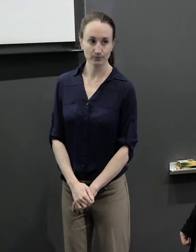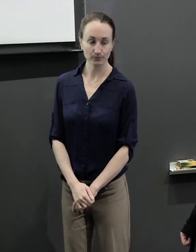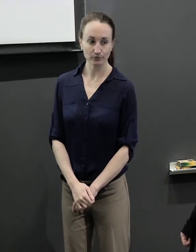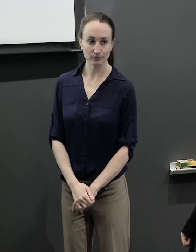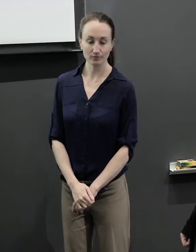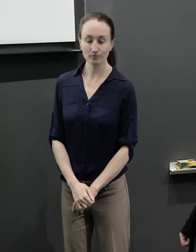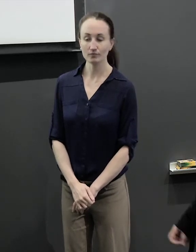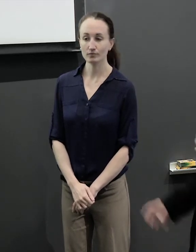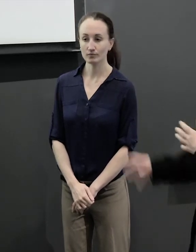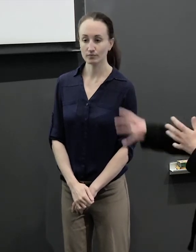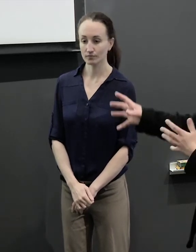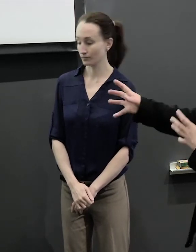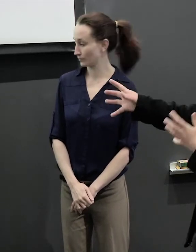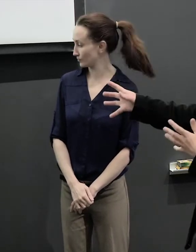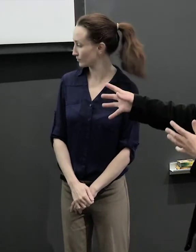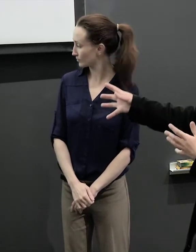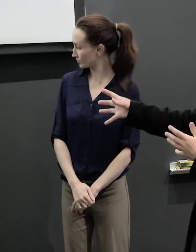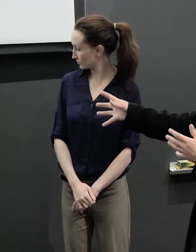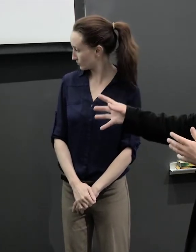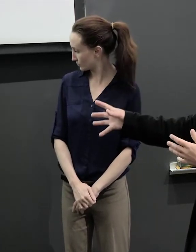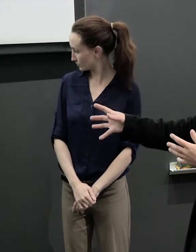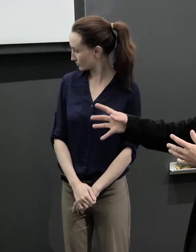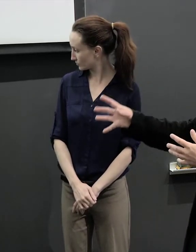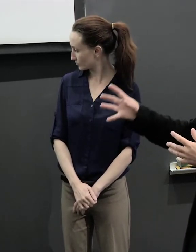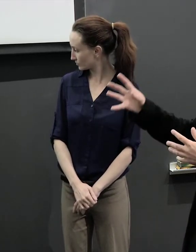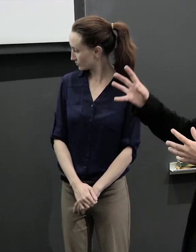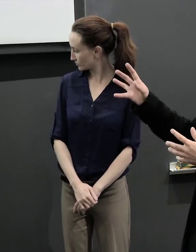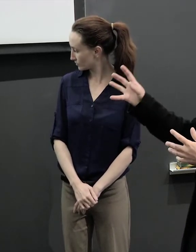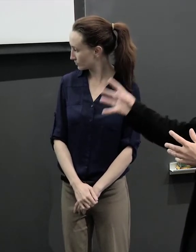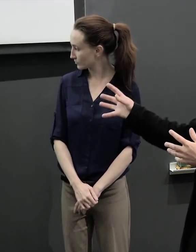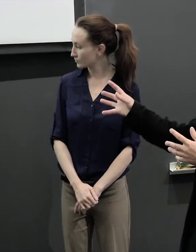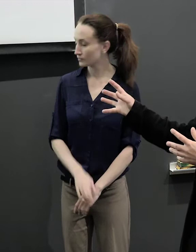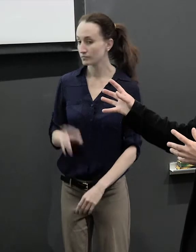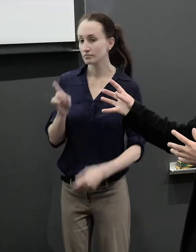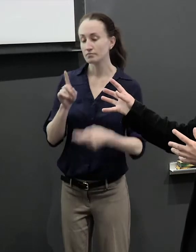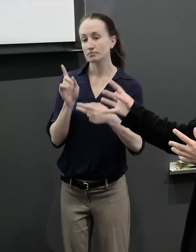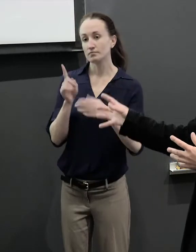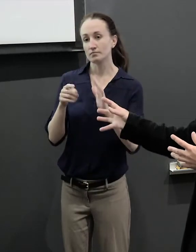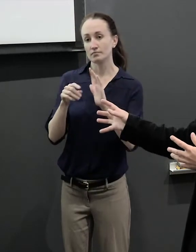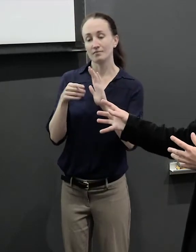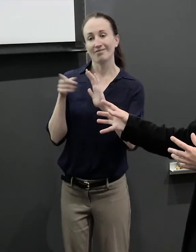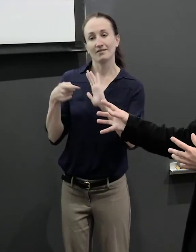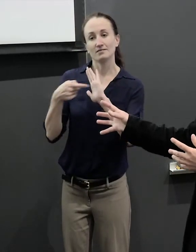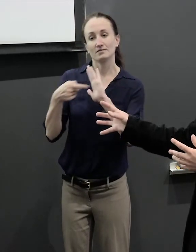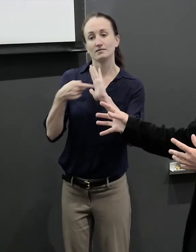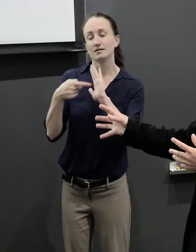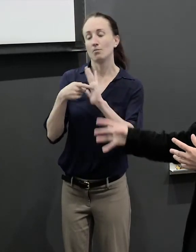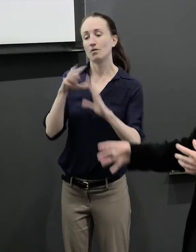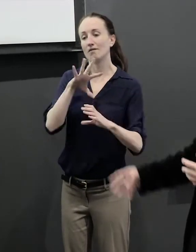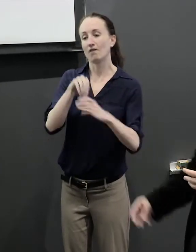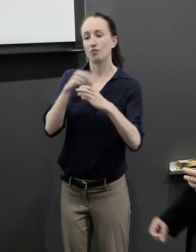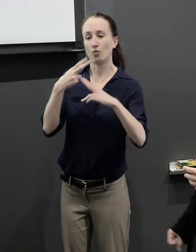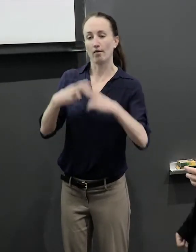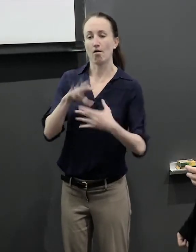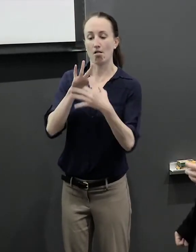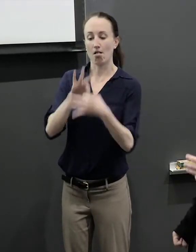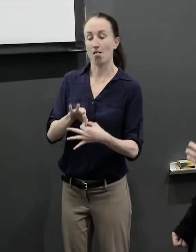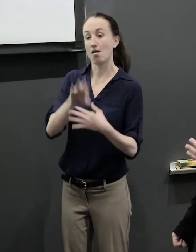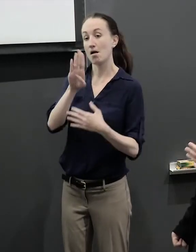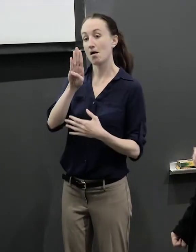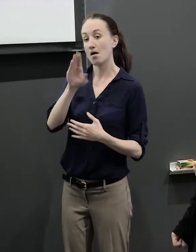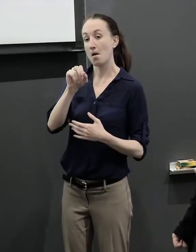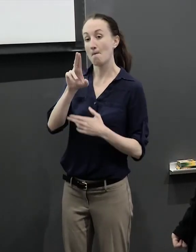these kinds of examples, so this one involves bound variable reading.